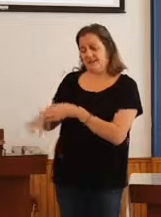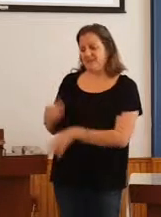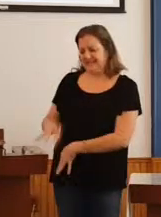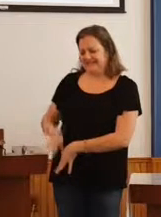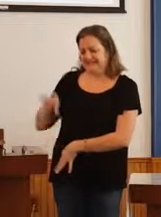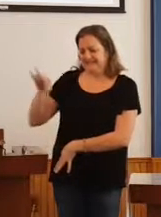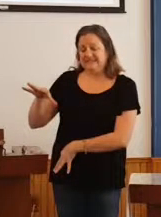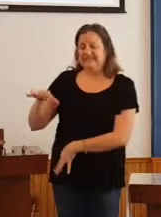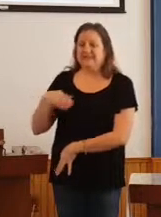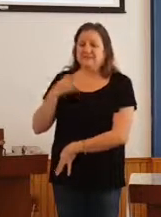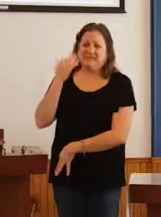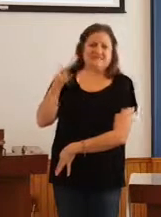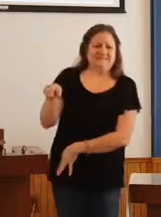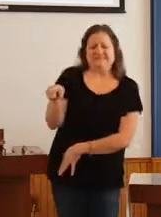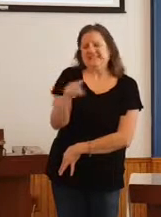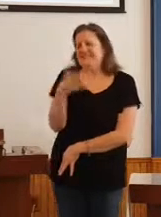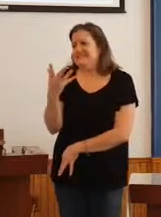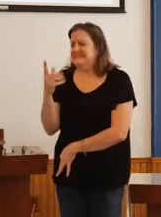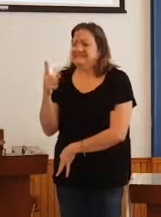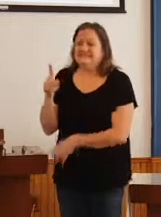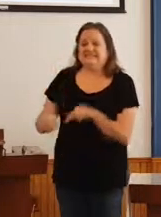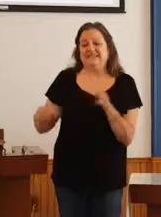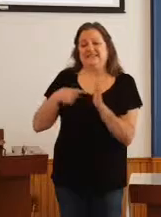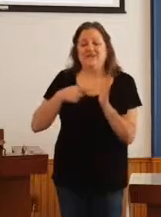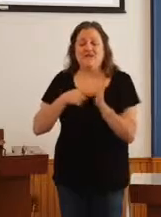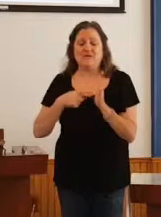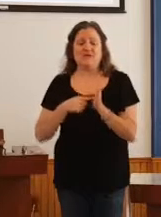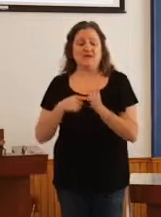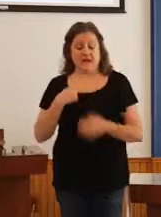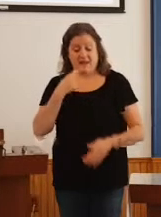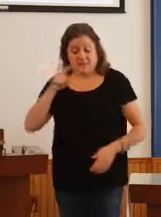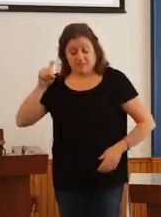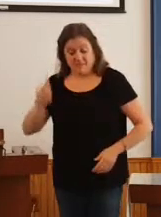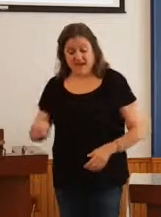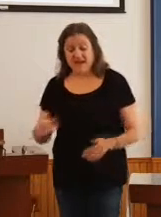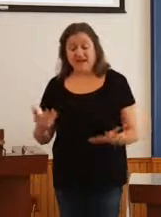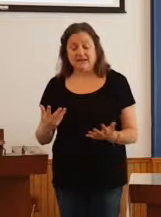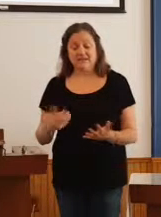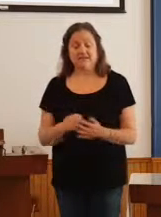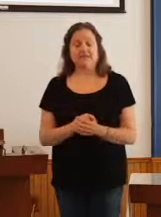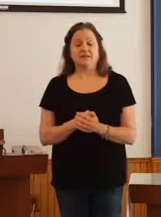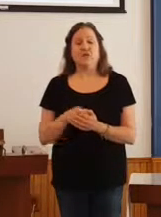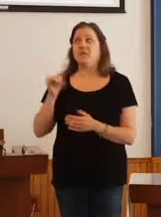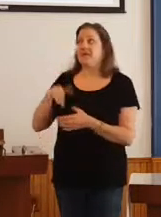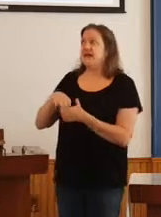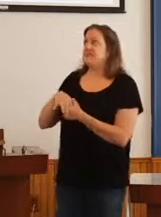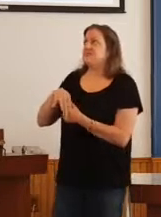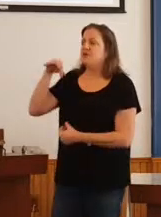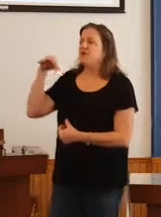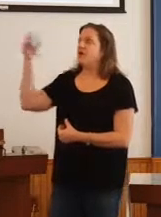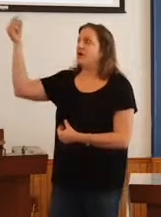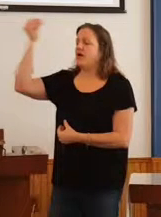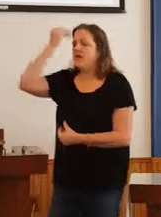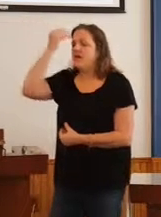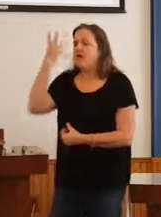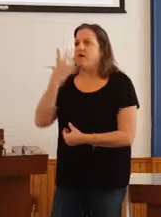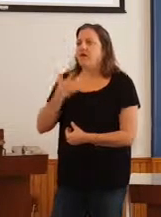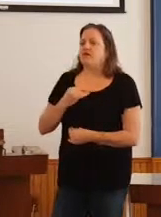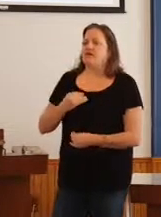because I wanted to. I mean, not because I had to. But because the spirit moved me to do that.